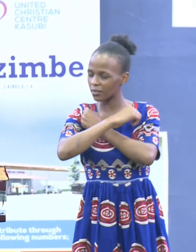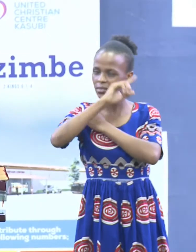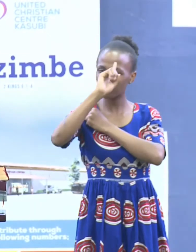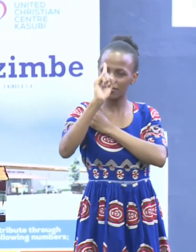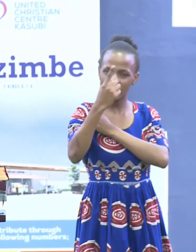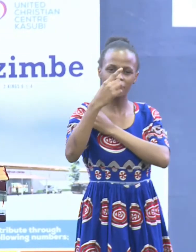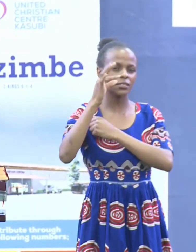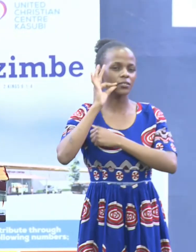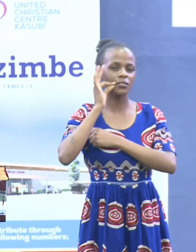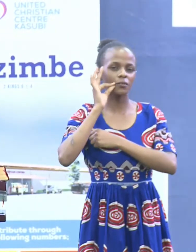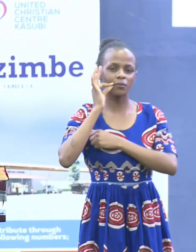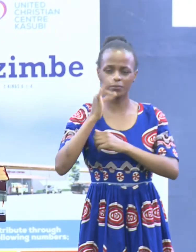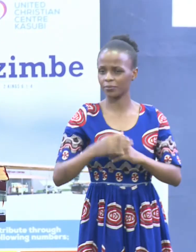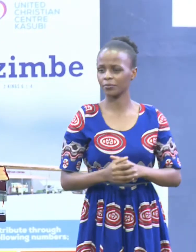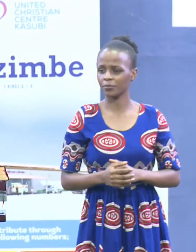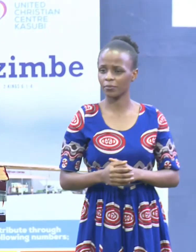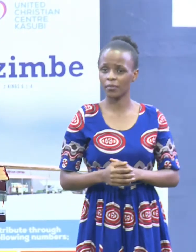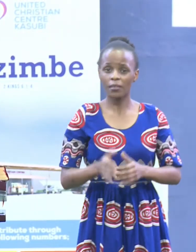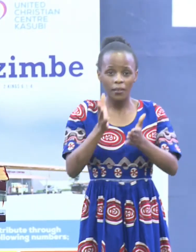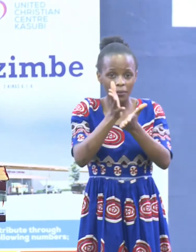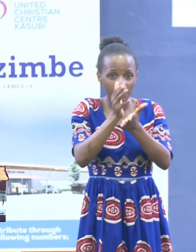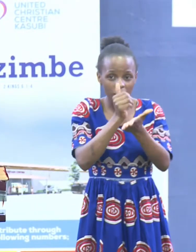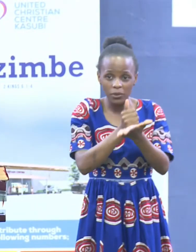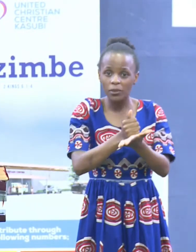the Lord loves so much the first things.